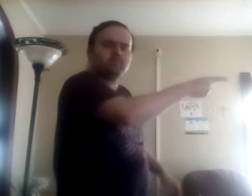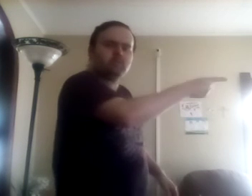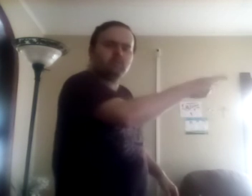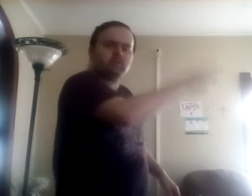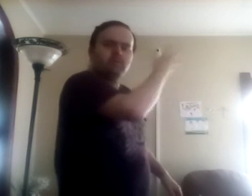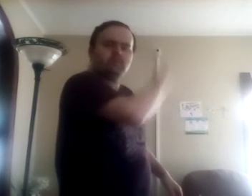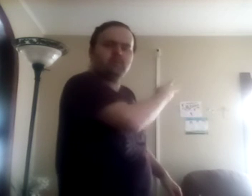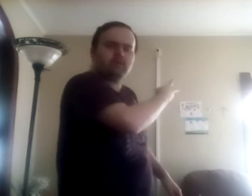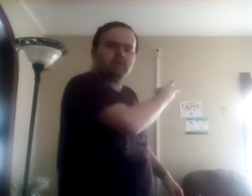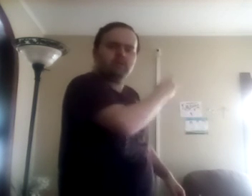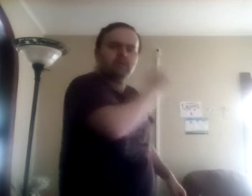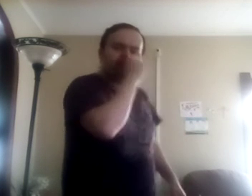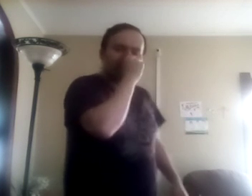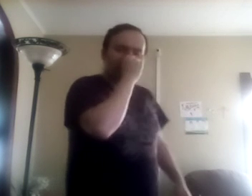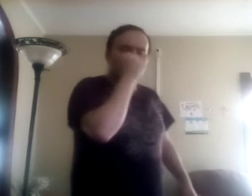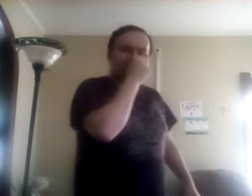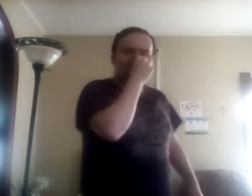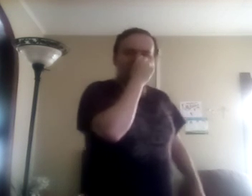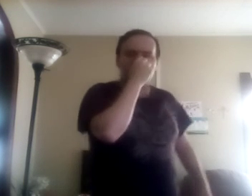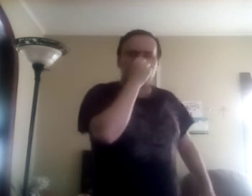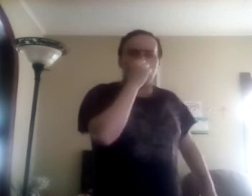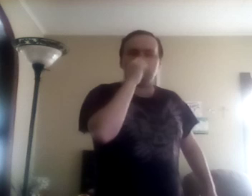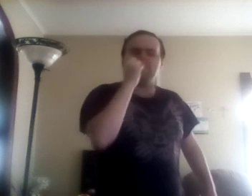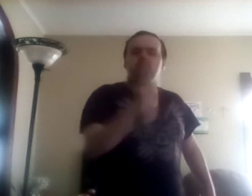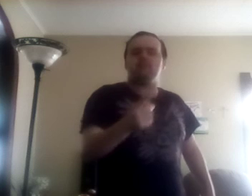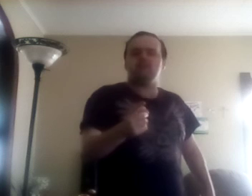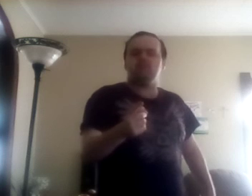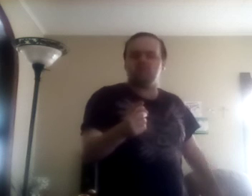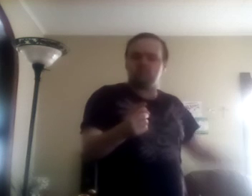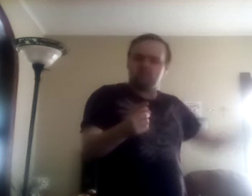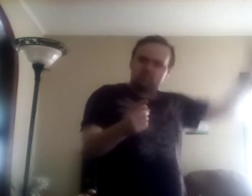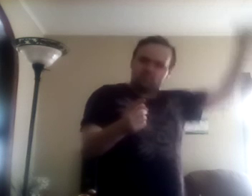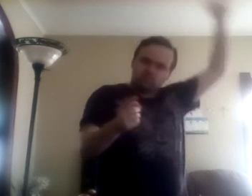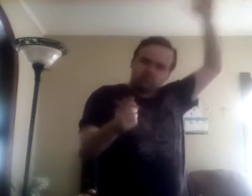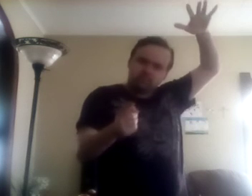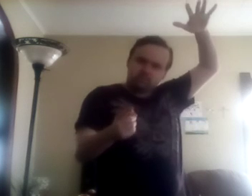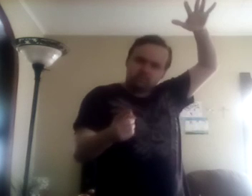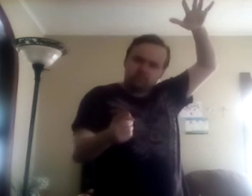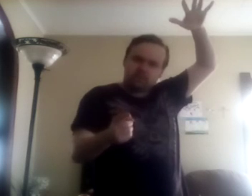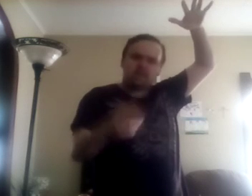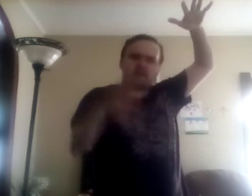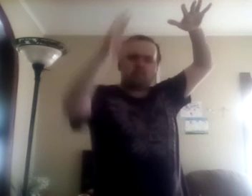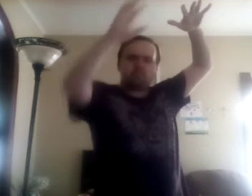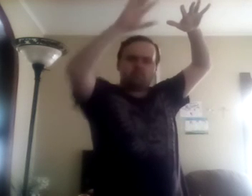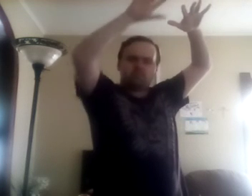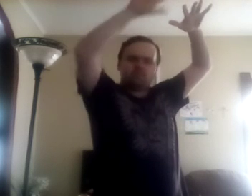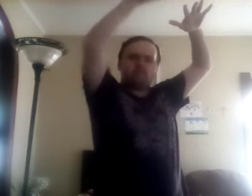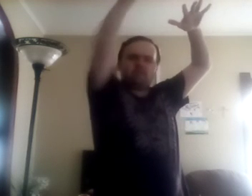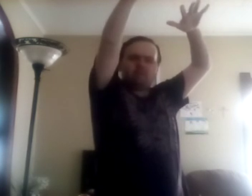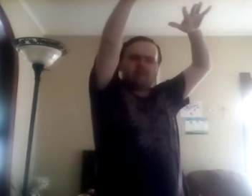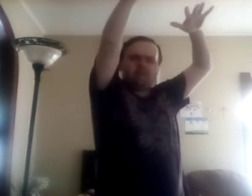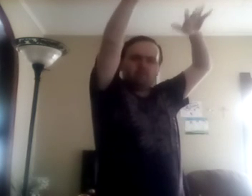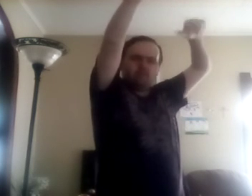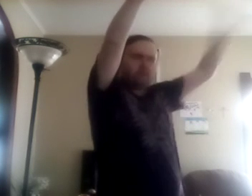two, comes three. Comes one, it will be the name, the team name, the not